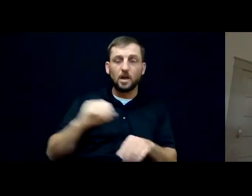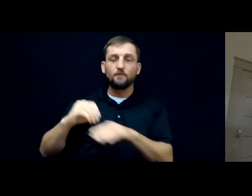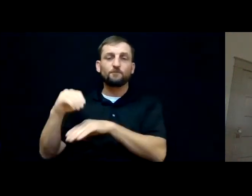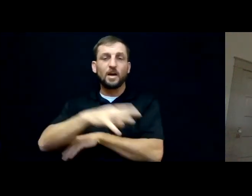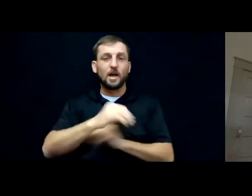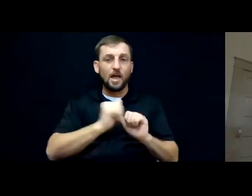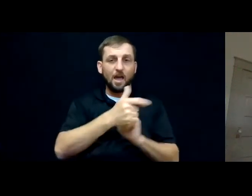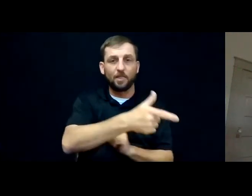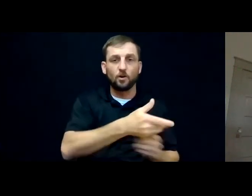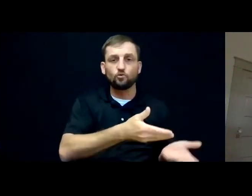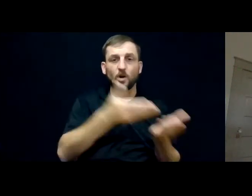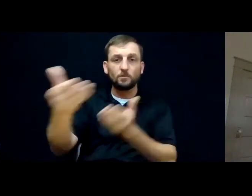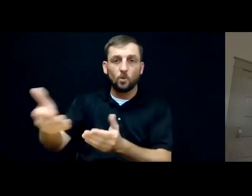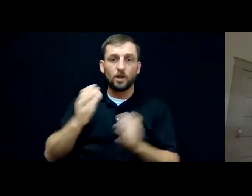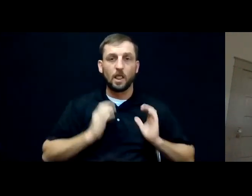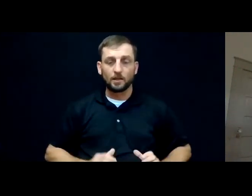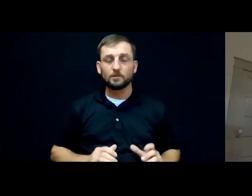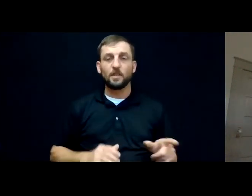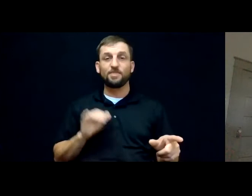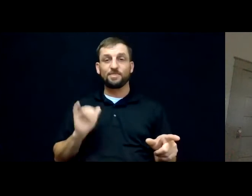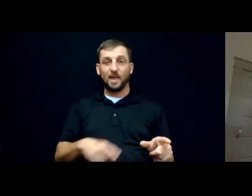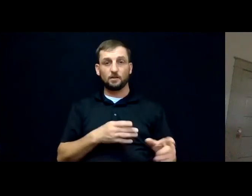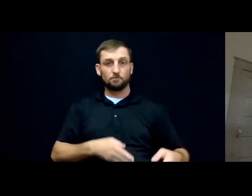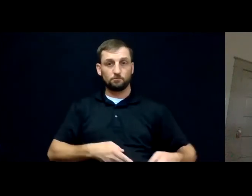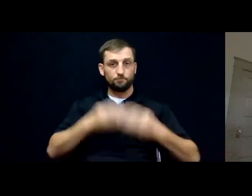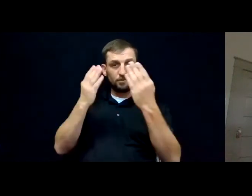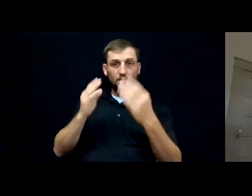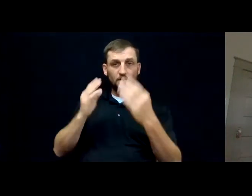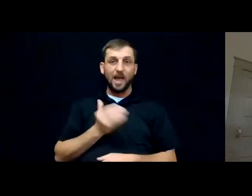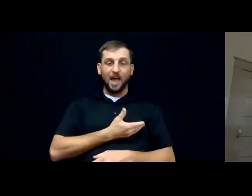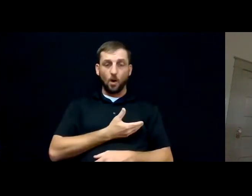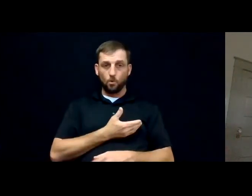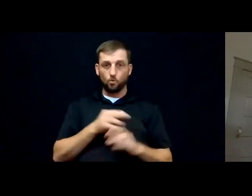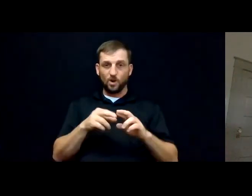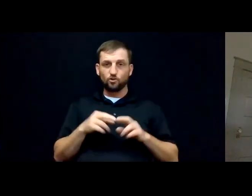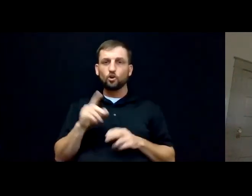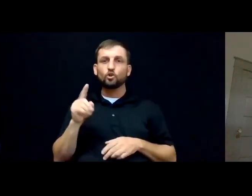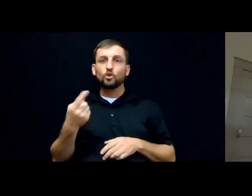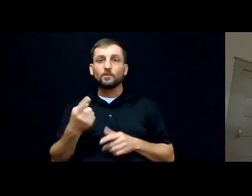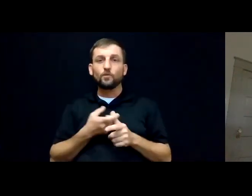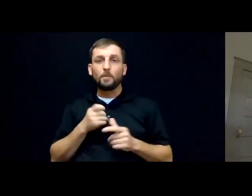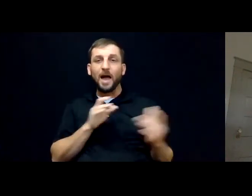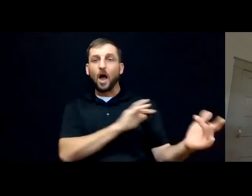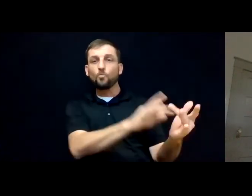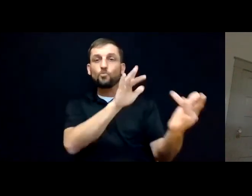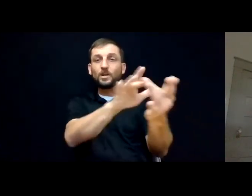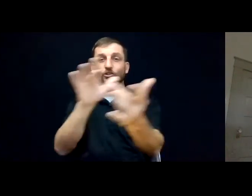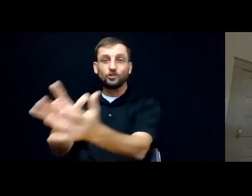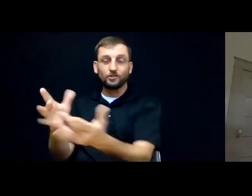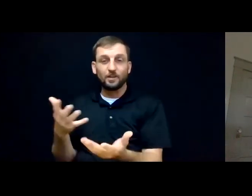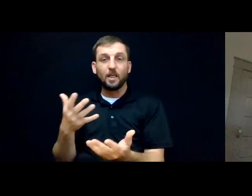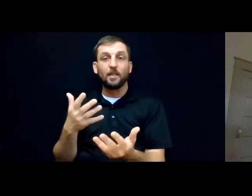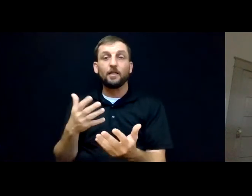so that was one of the things that was first brought to attention in our region just through this outreach. The next step was to sit down and discuss